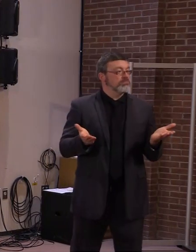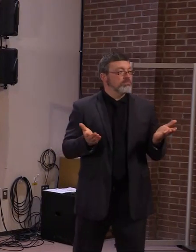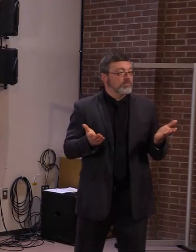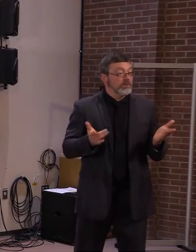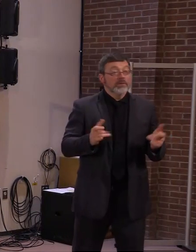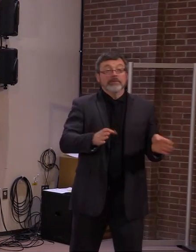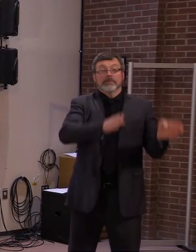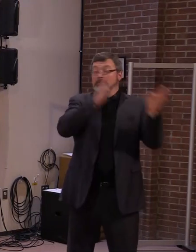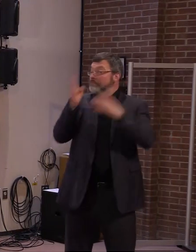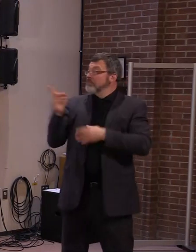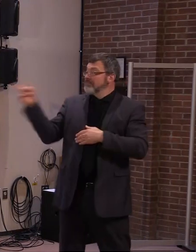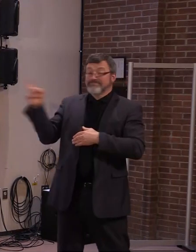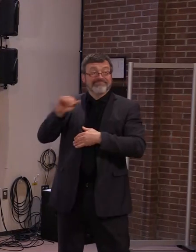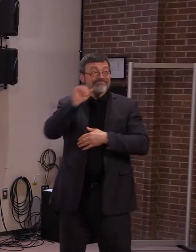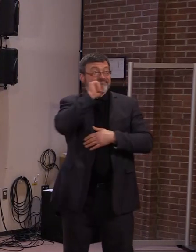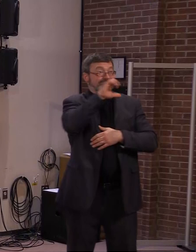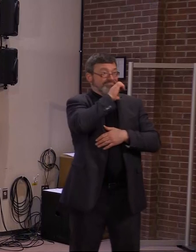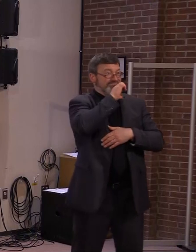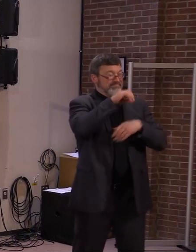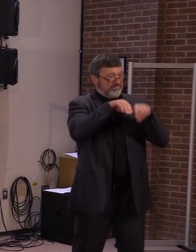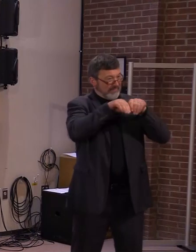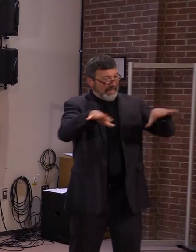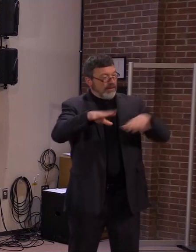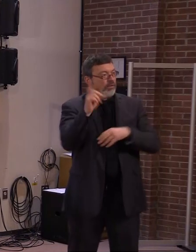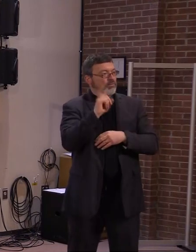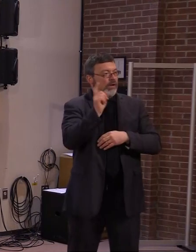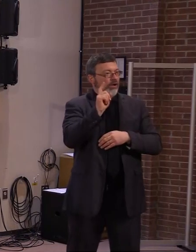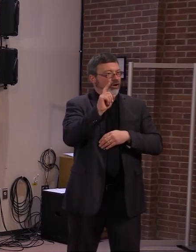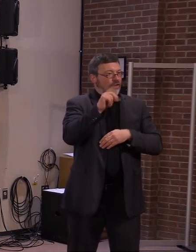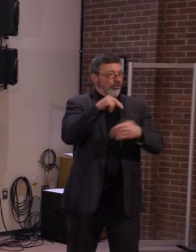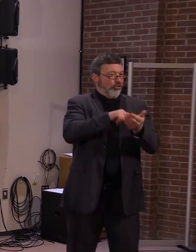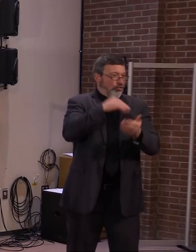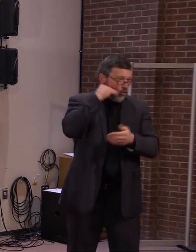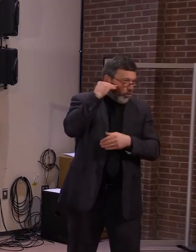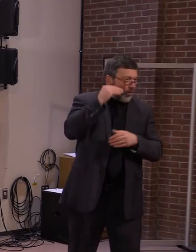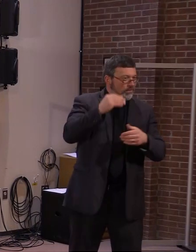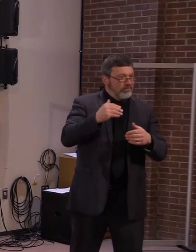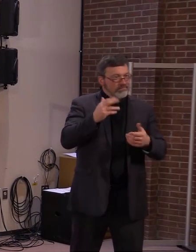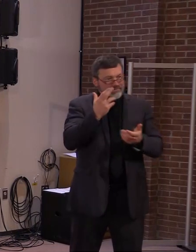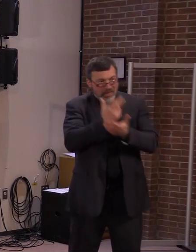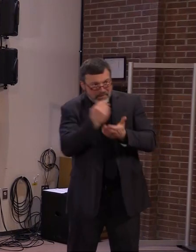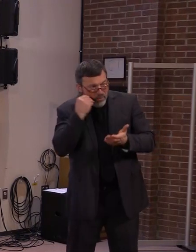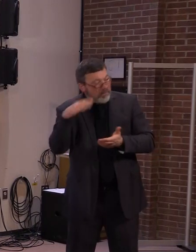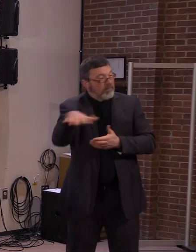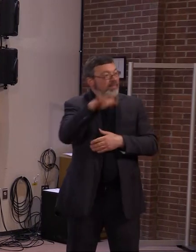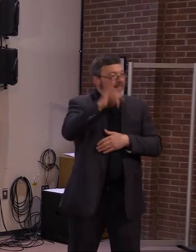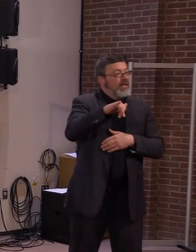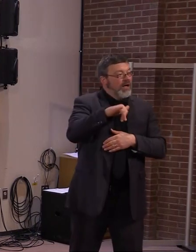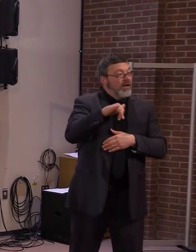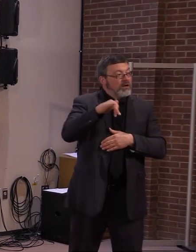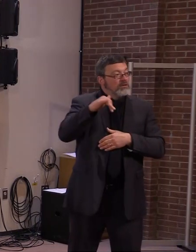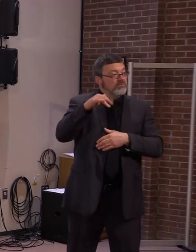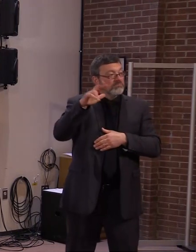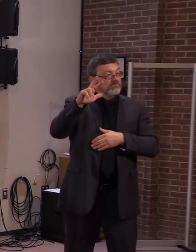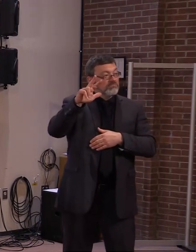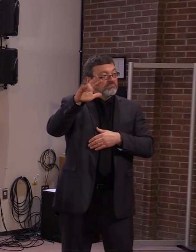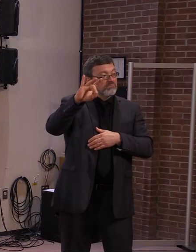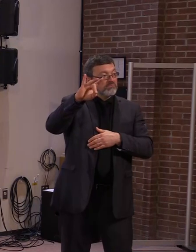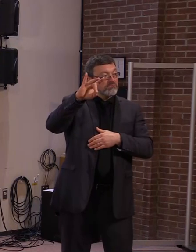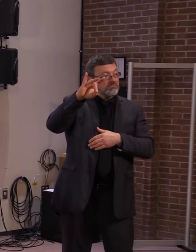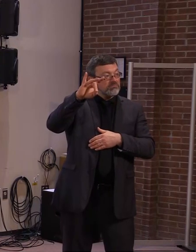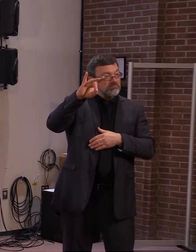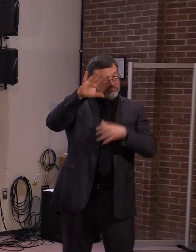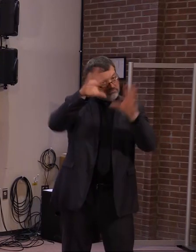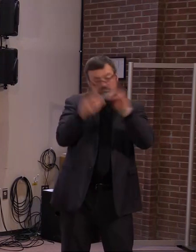facilities. You'll see that the active outbreaks has gone down dramatically compared to last week. Now just 38 active cases associated